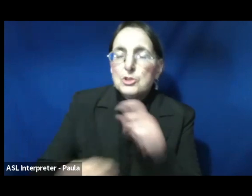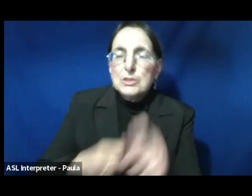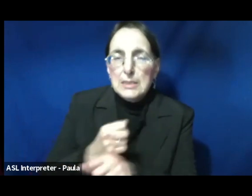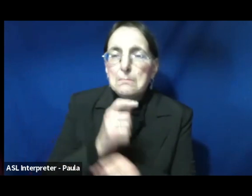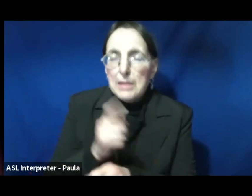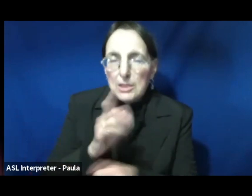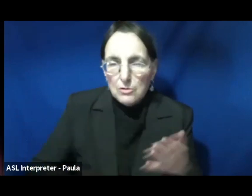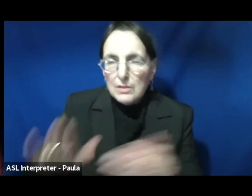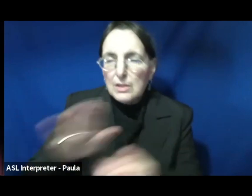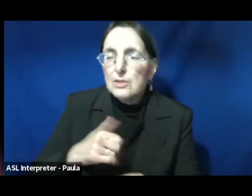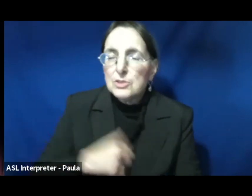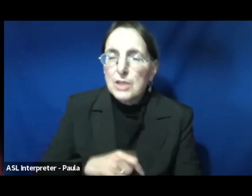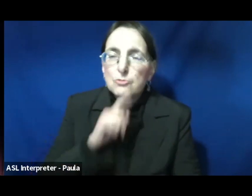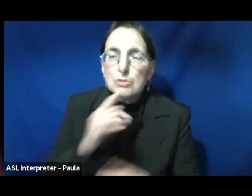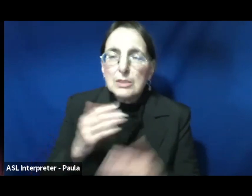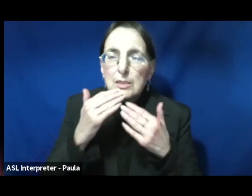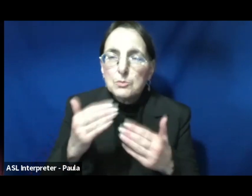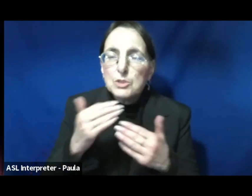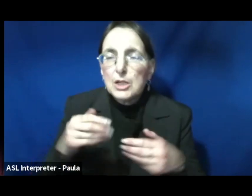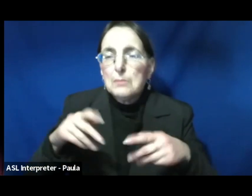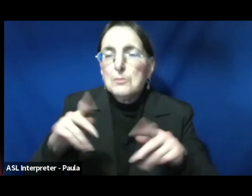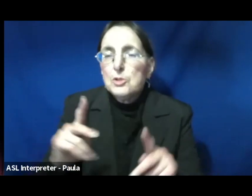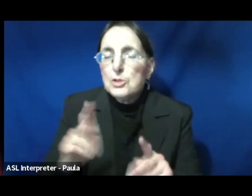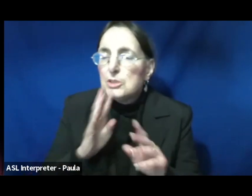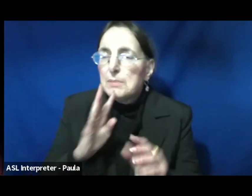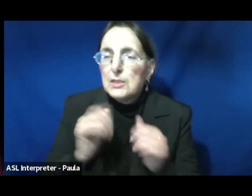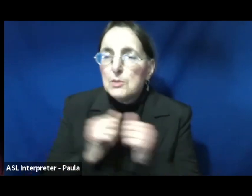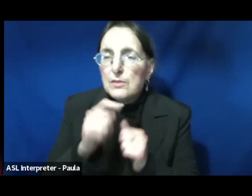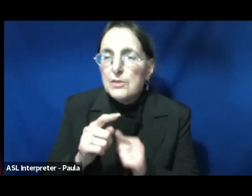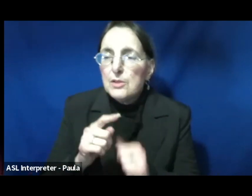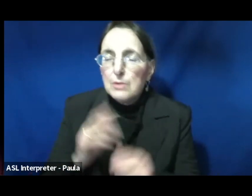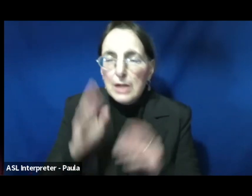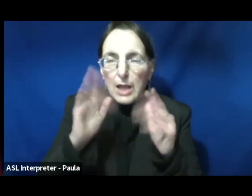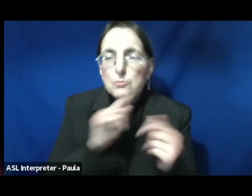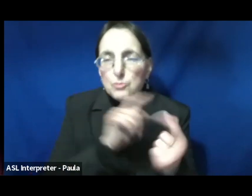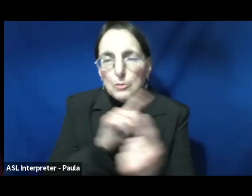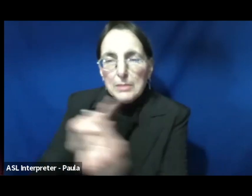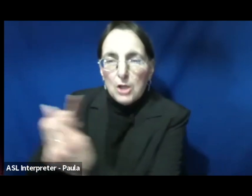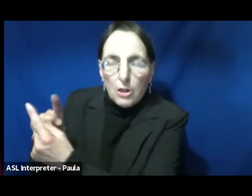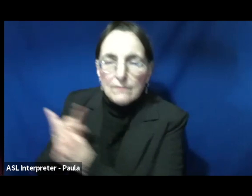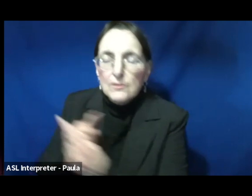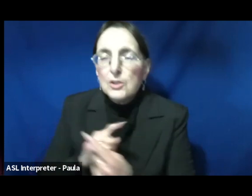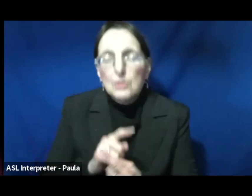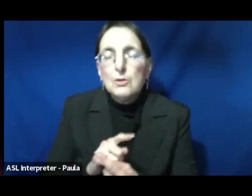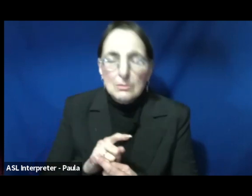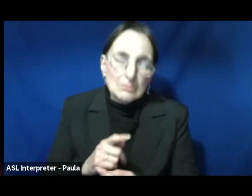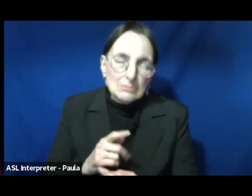much having the opportunity to speak to you, and I hope to meet you all at some point personally. Thank you.